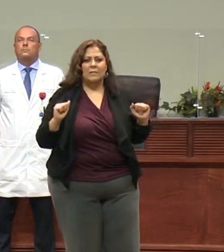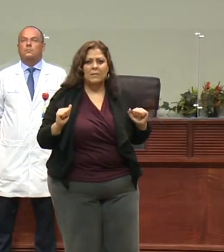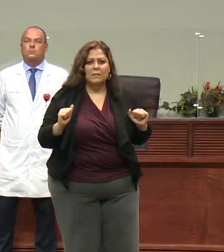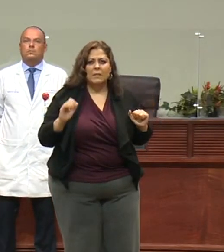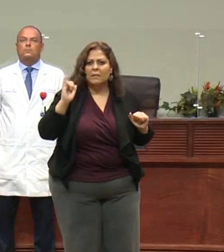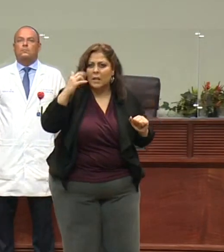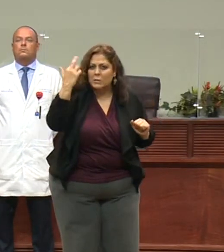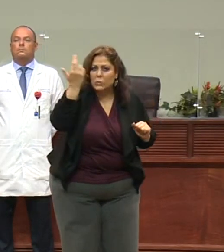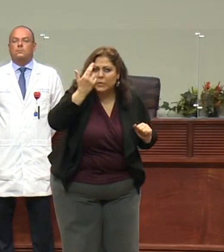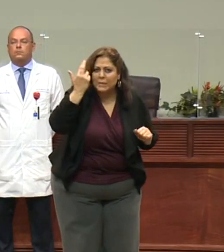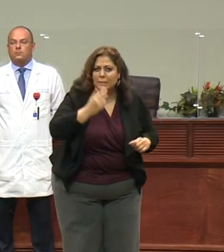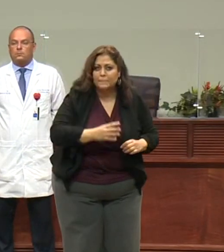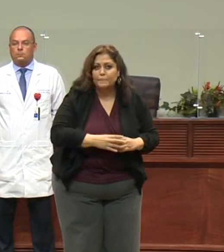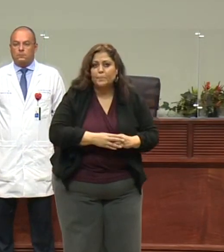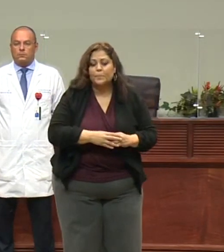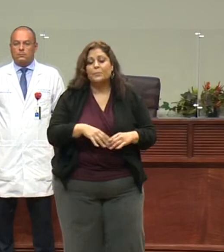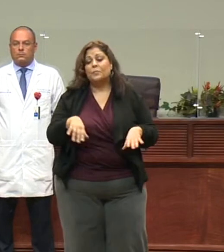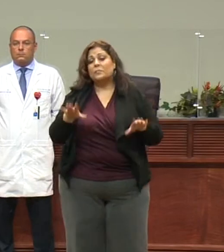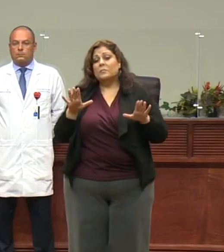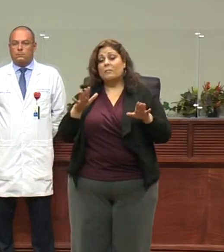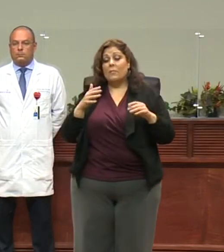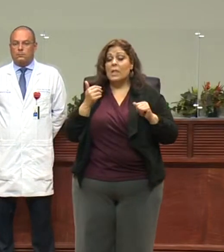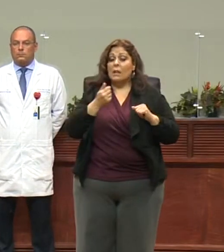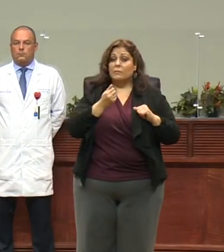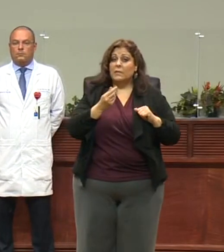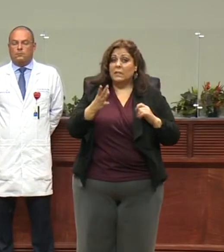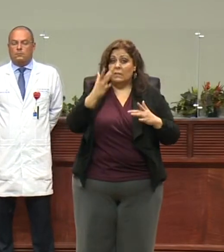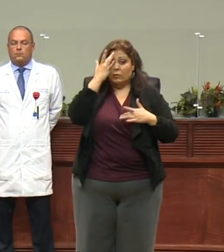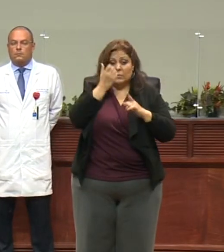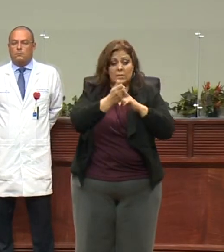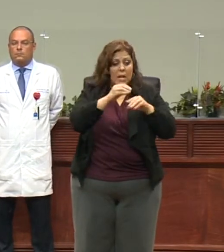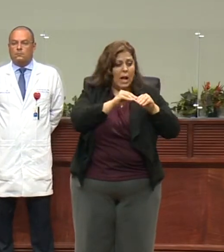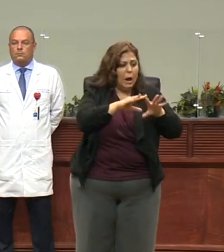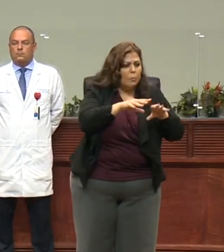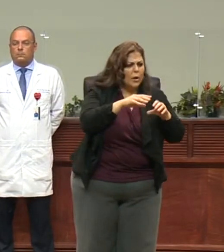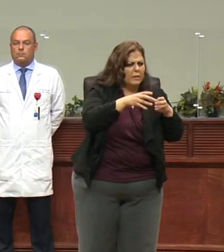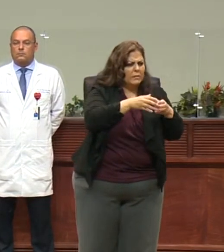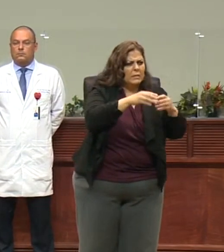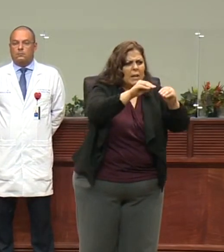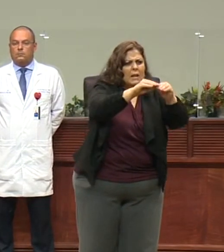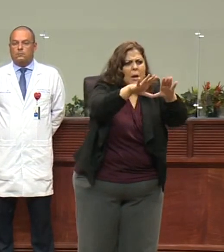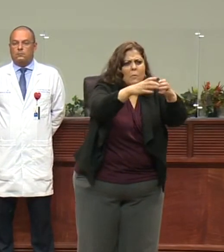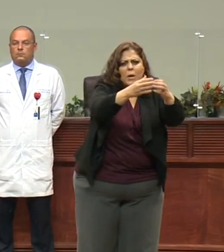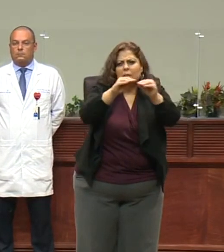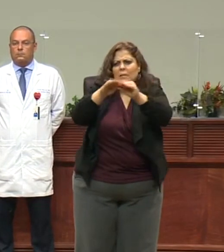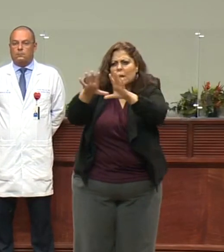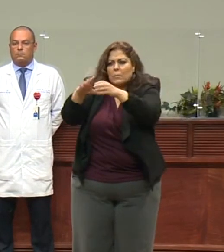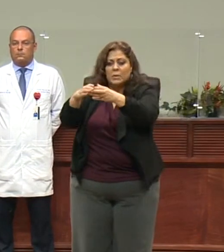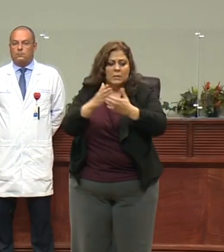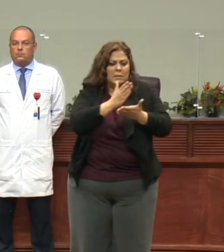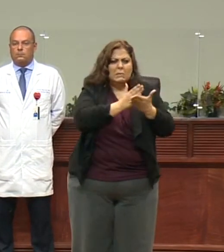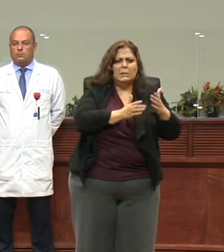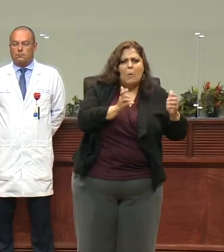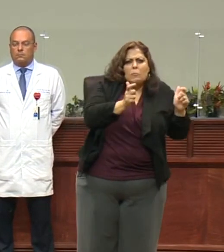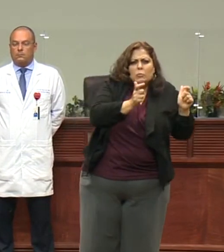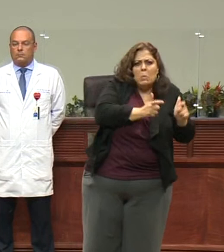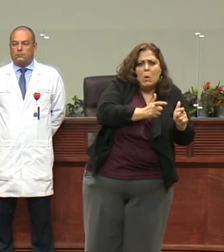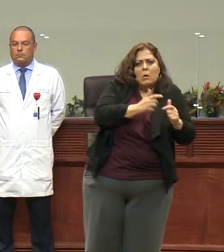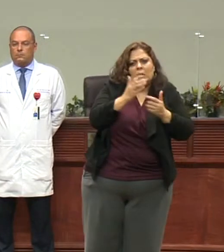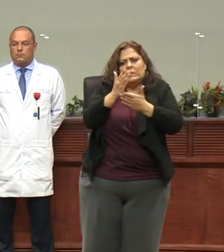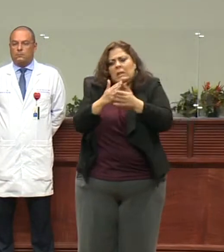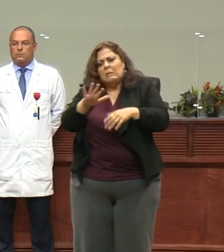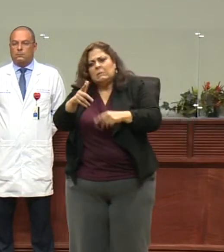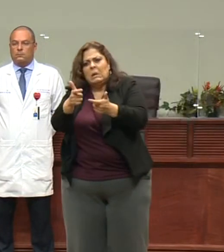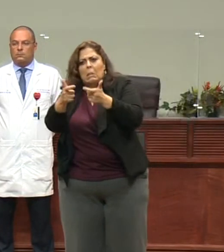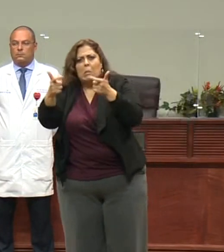follow several outbreaks, and some of them are very small, others are a little bit larger,